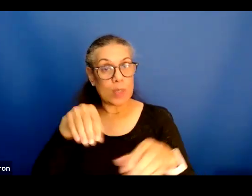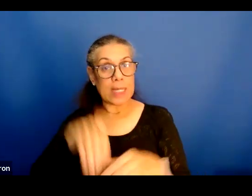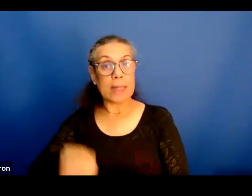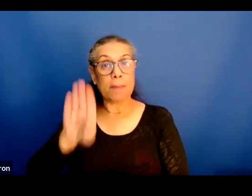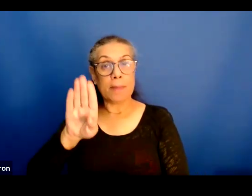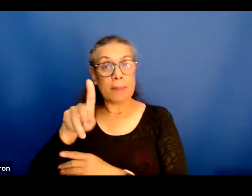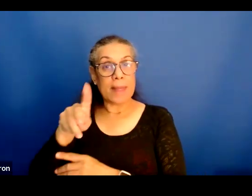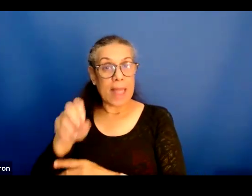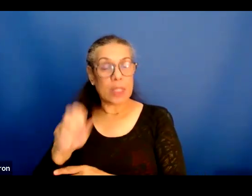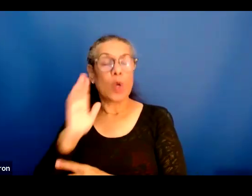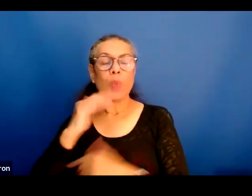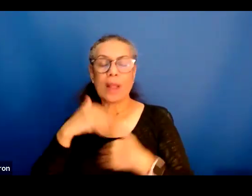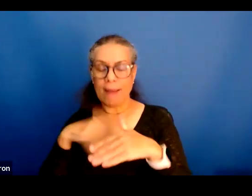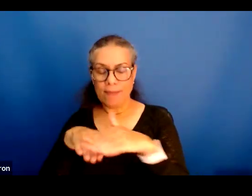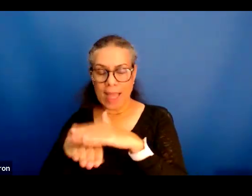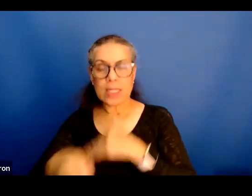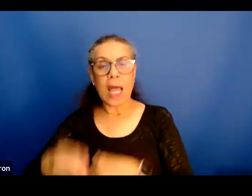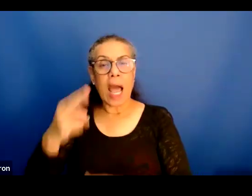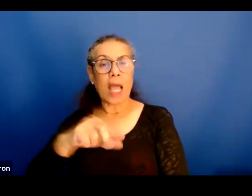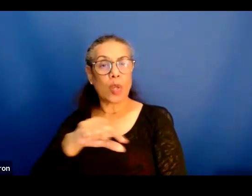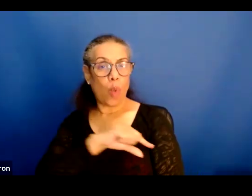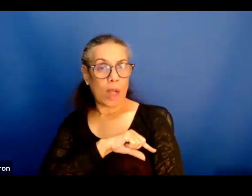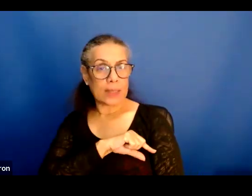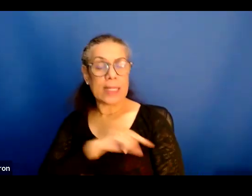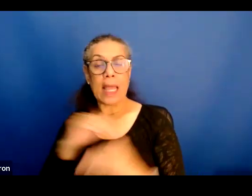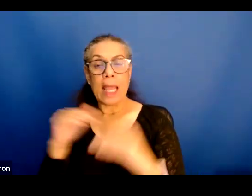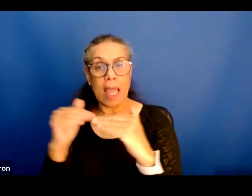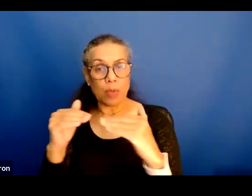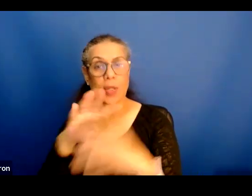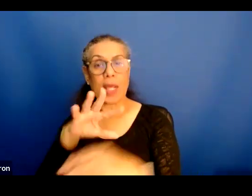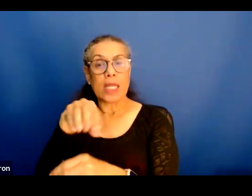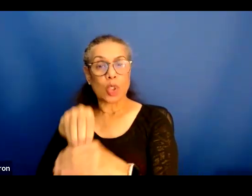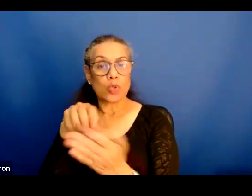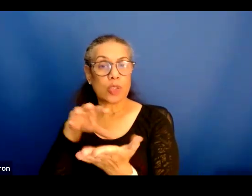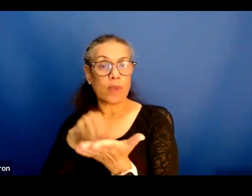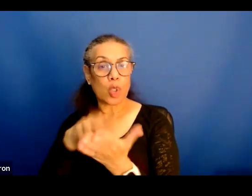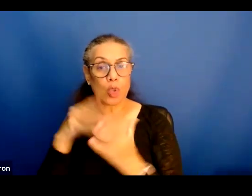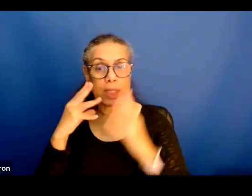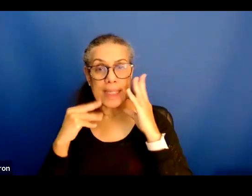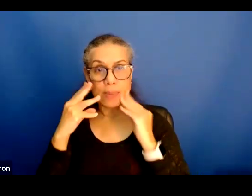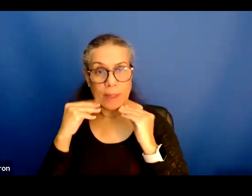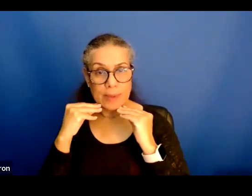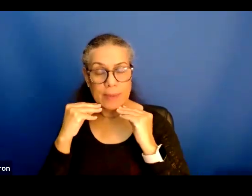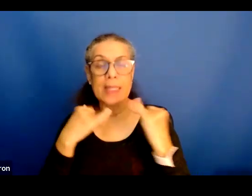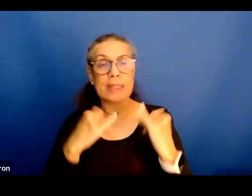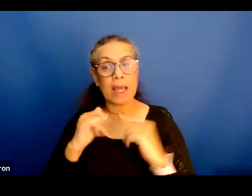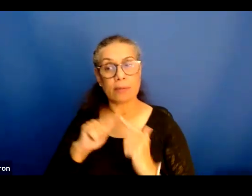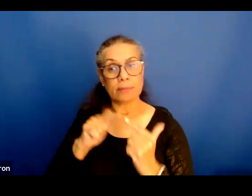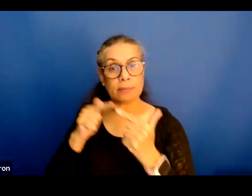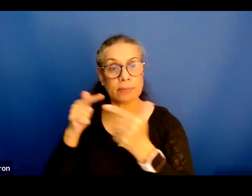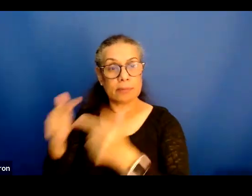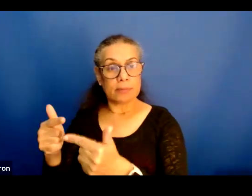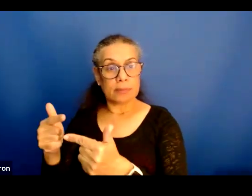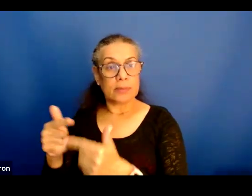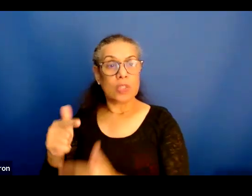Public Schools has access to high-quality, equitable, and inclusive learning experiences. I will now pass the